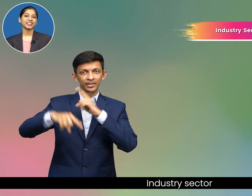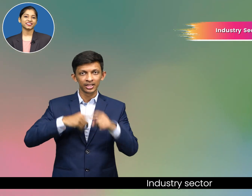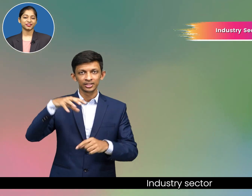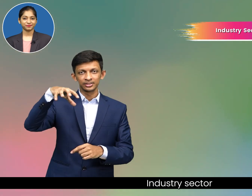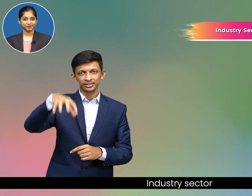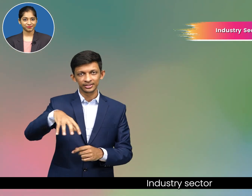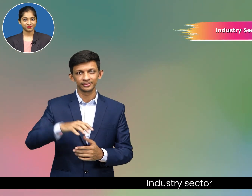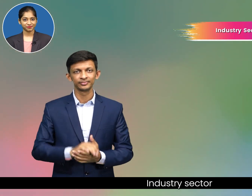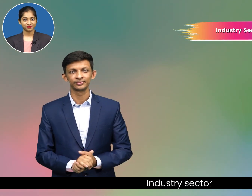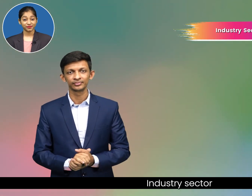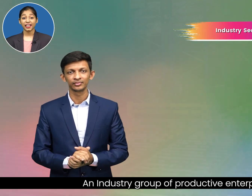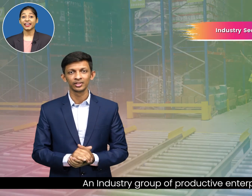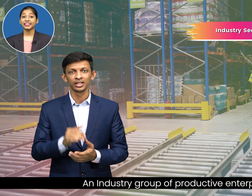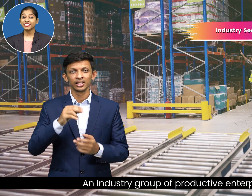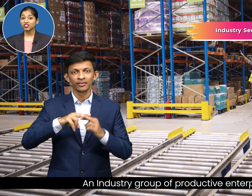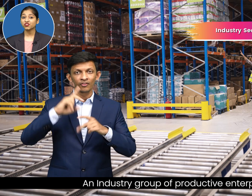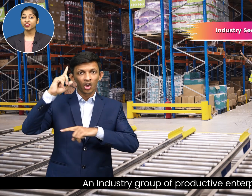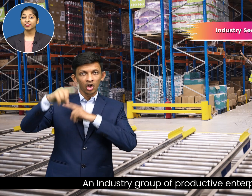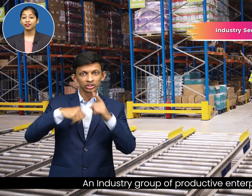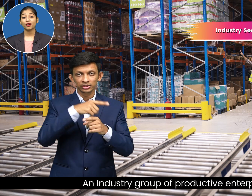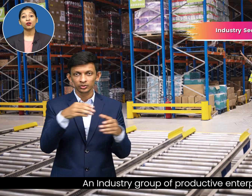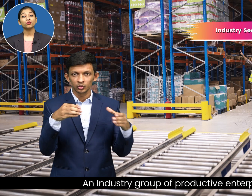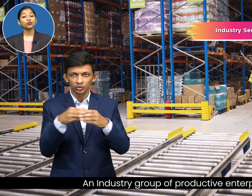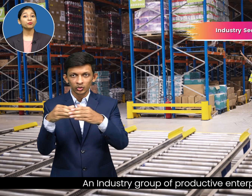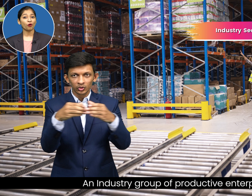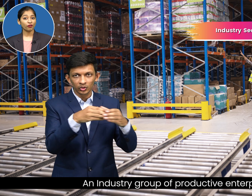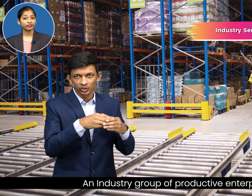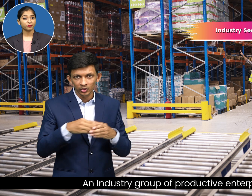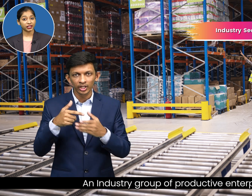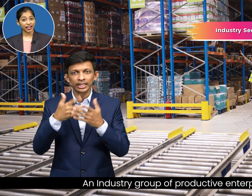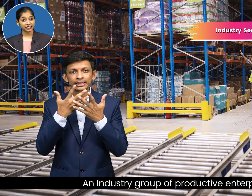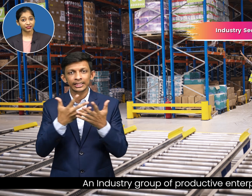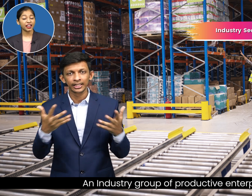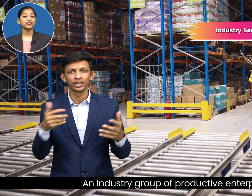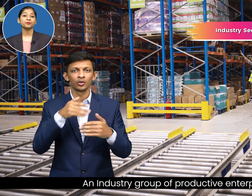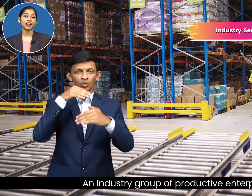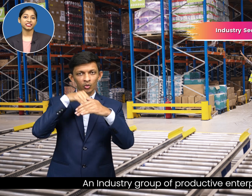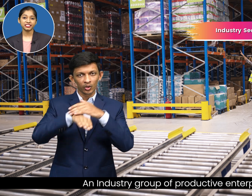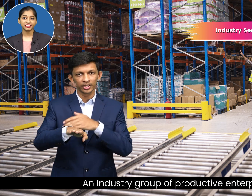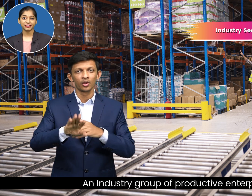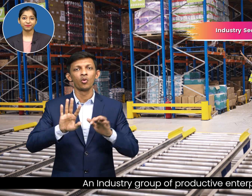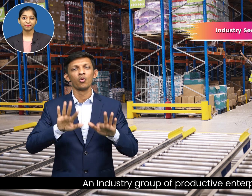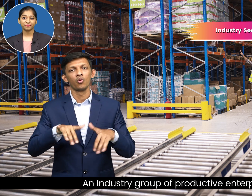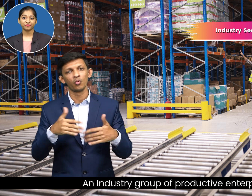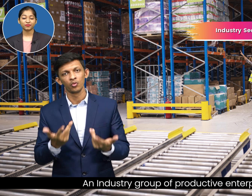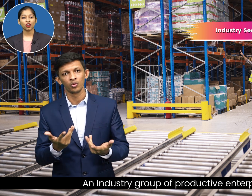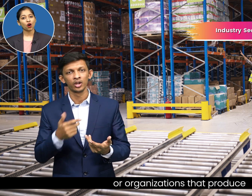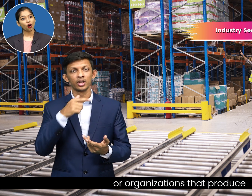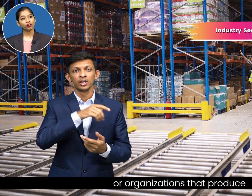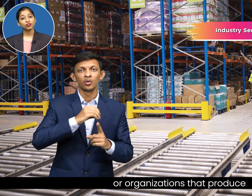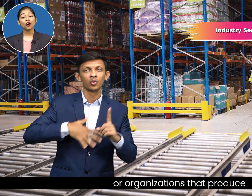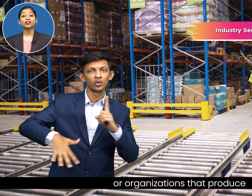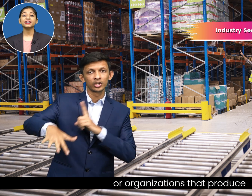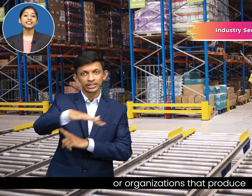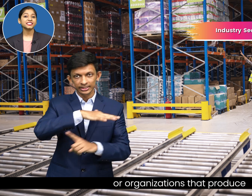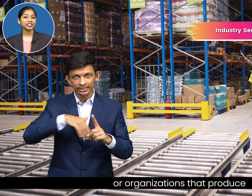Industry sector: an industry group of productive enterprises